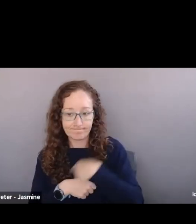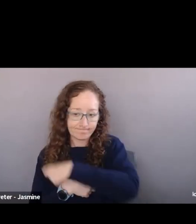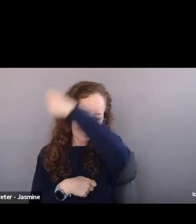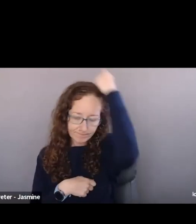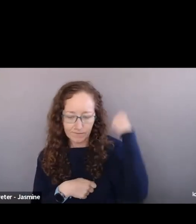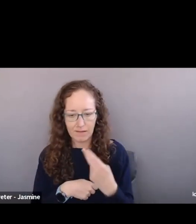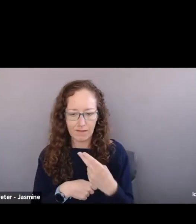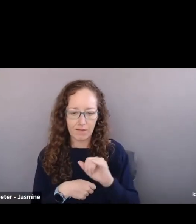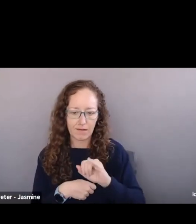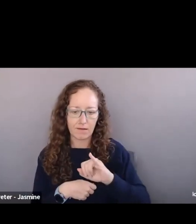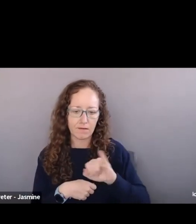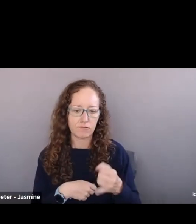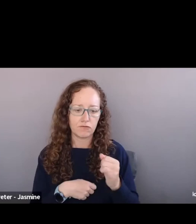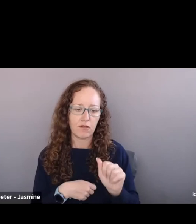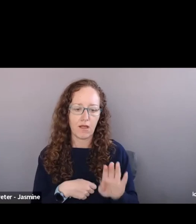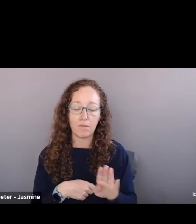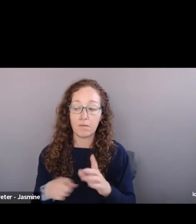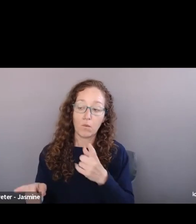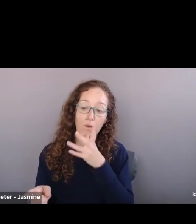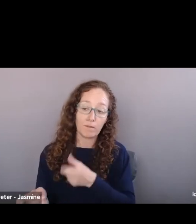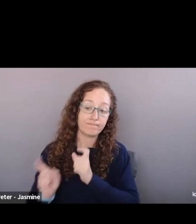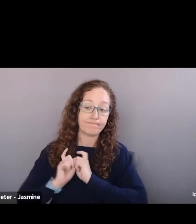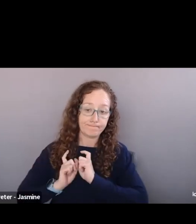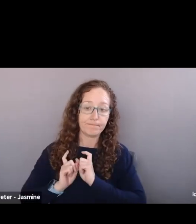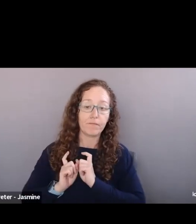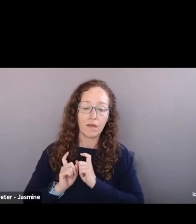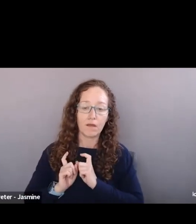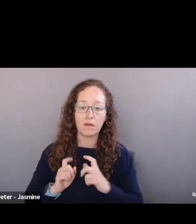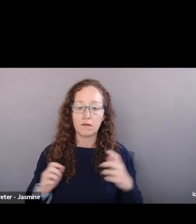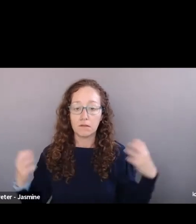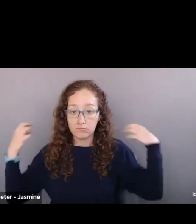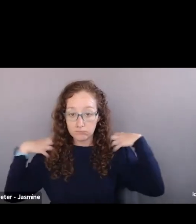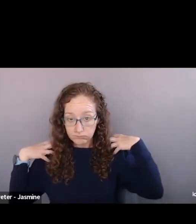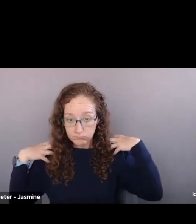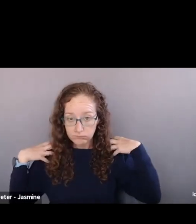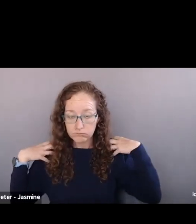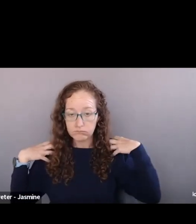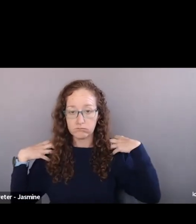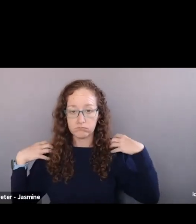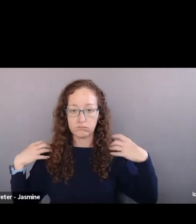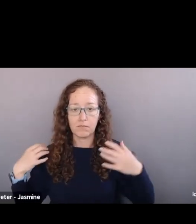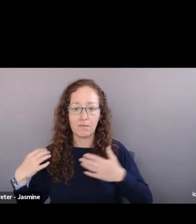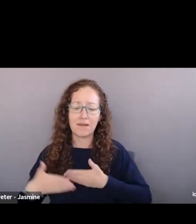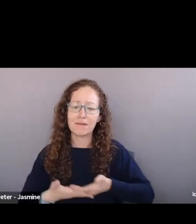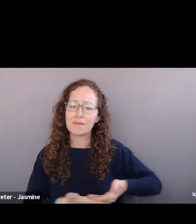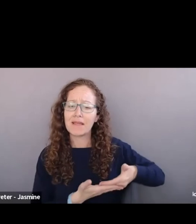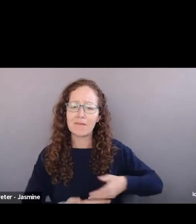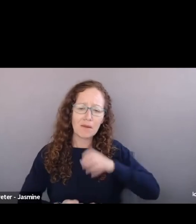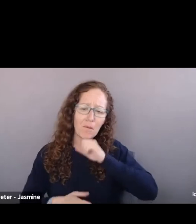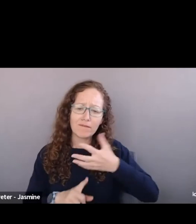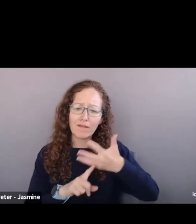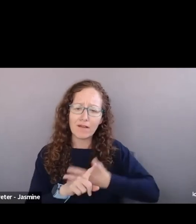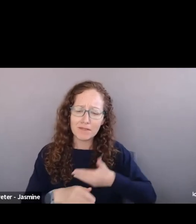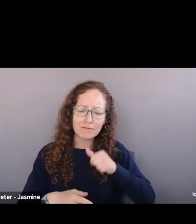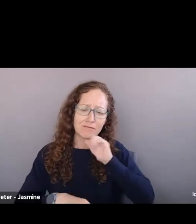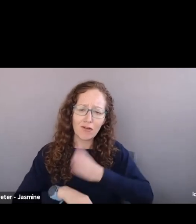the women. Fastened to my back in an oversized scarf, my infant 5-month-old daughter ducked her head into